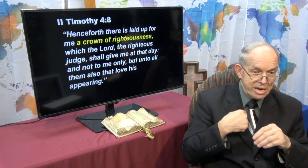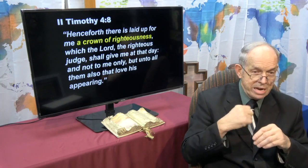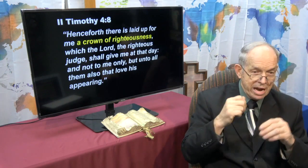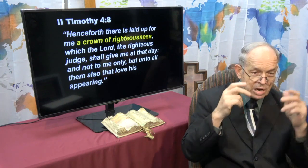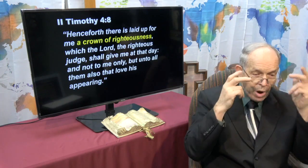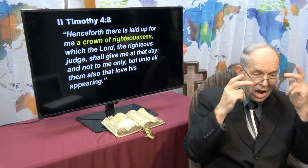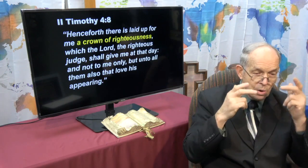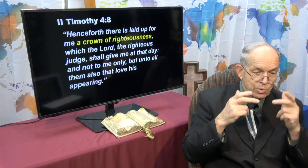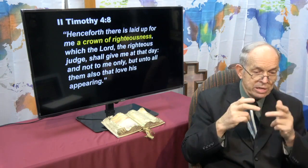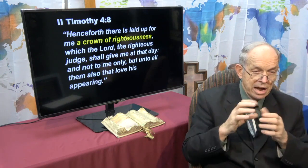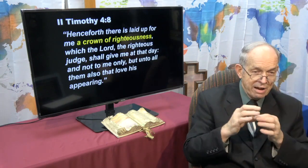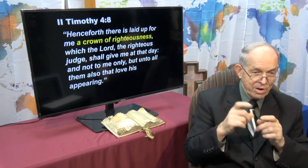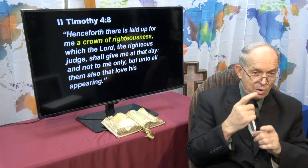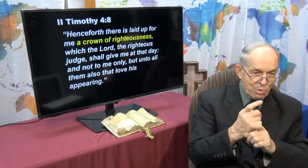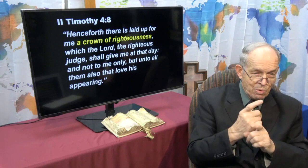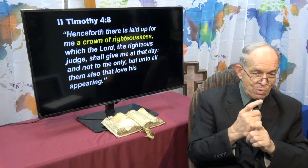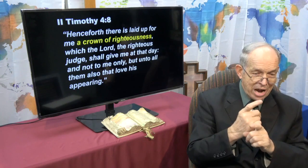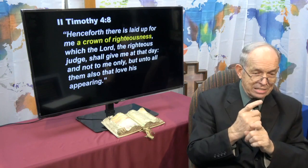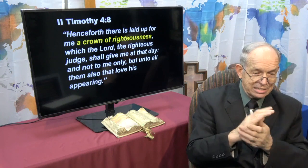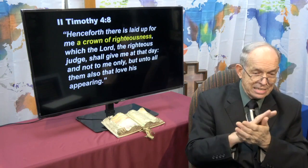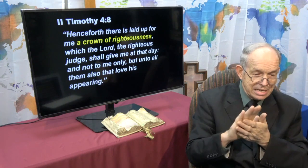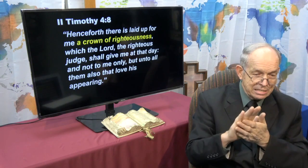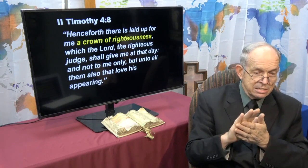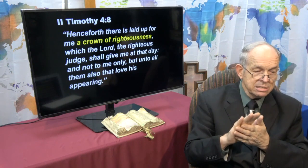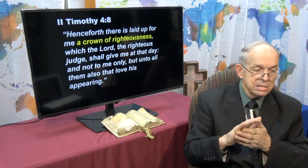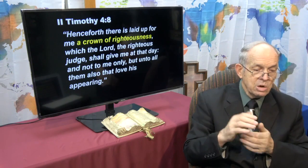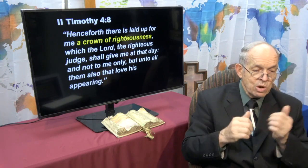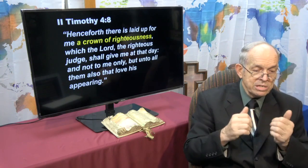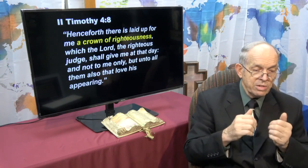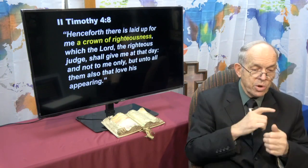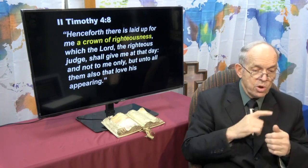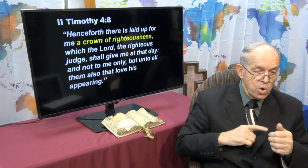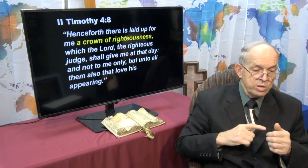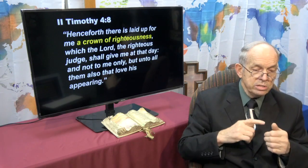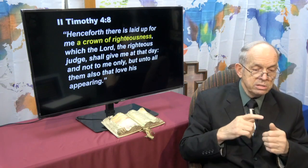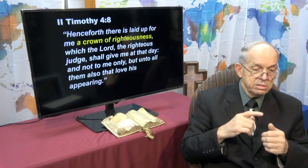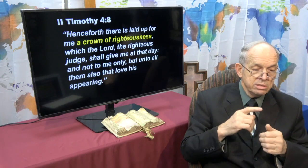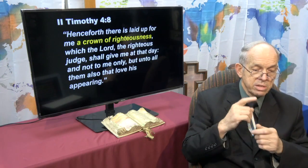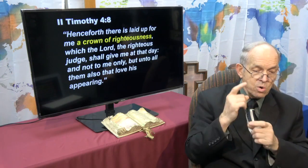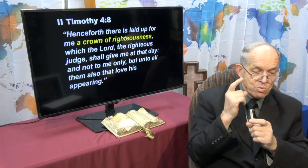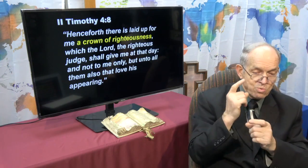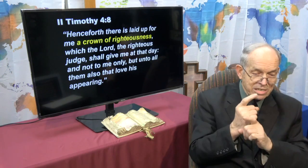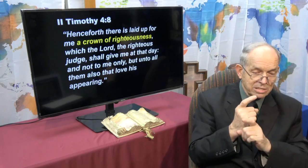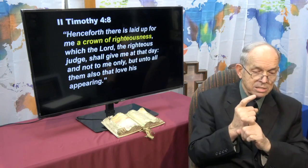a crown of righteousness with the Lord, the righteous,